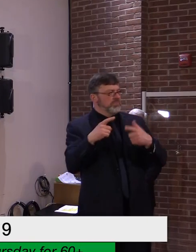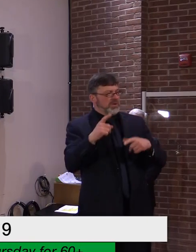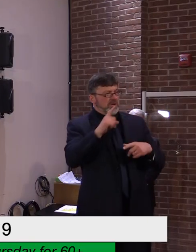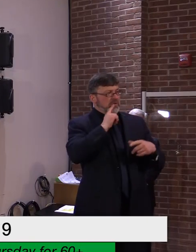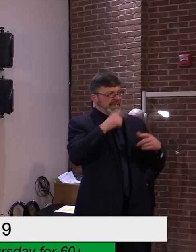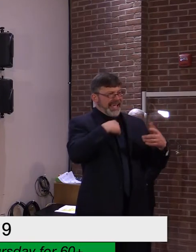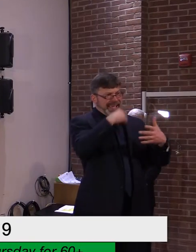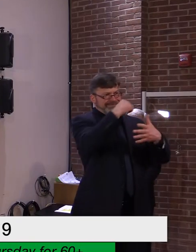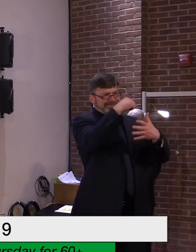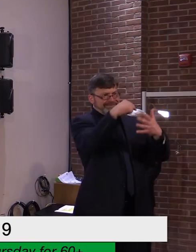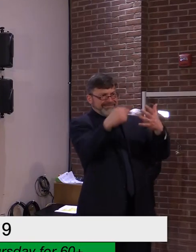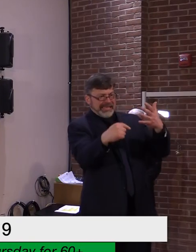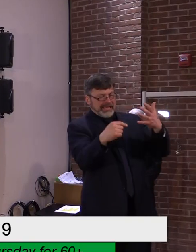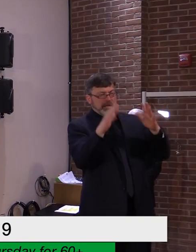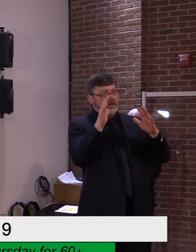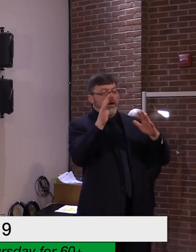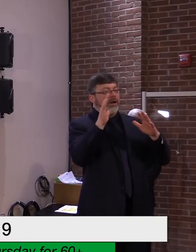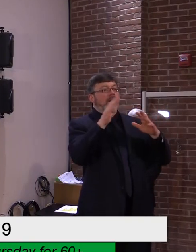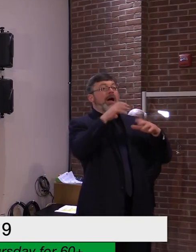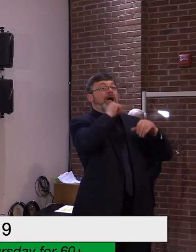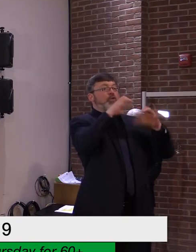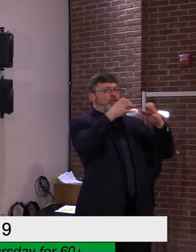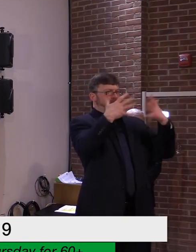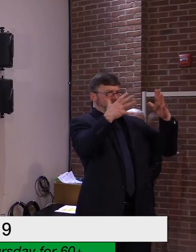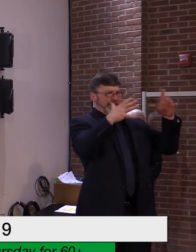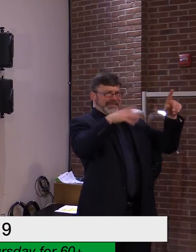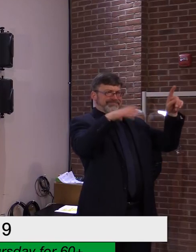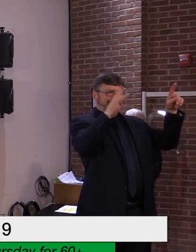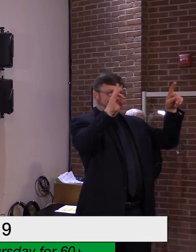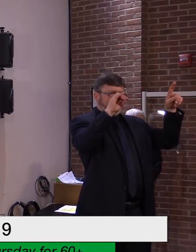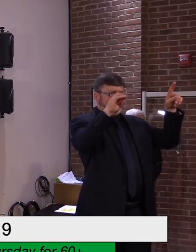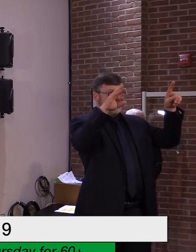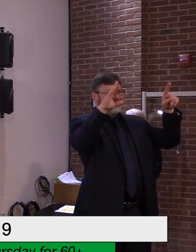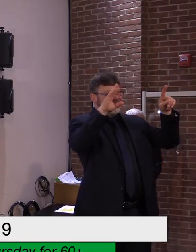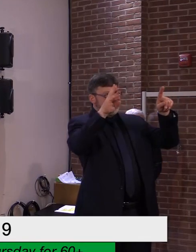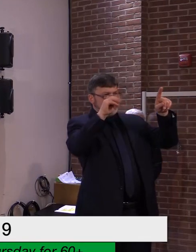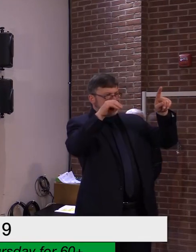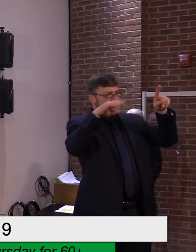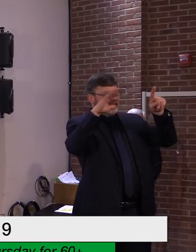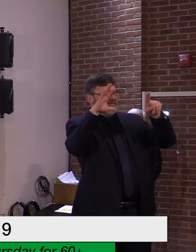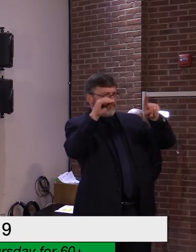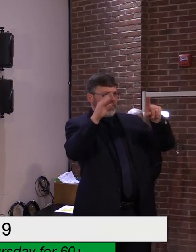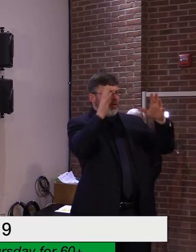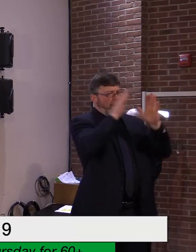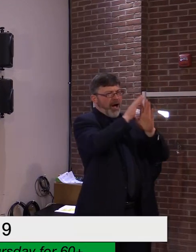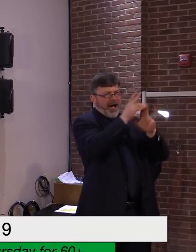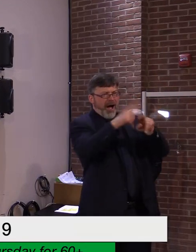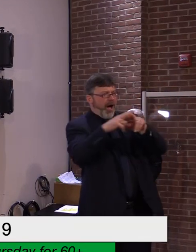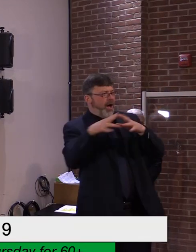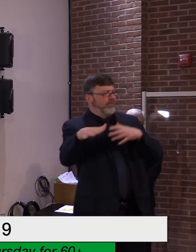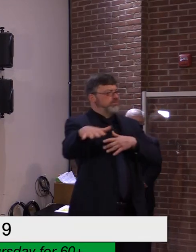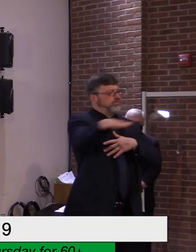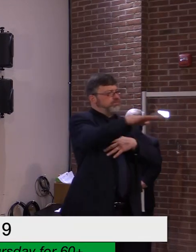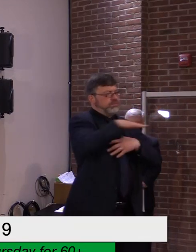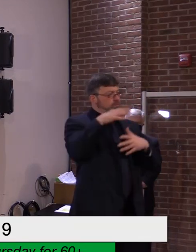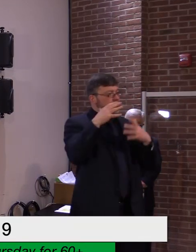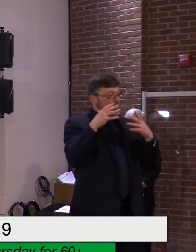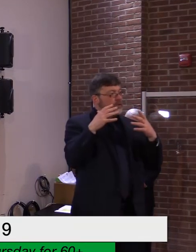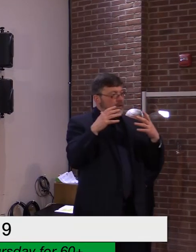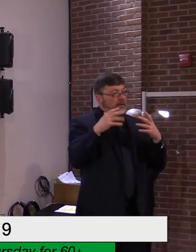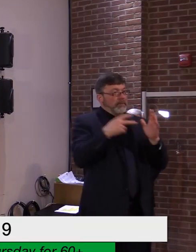their chance that we may be in a excess of supply and be able to have the luxury of doing